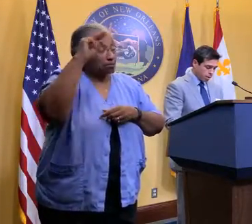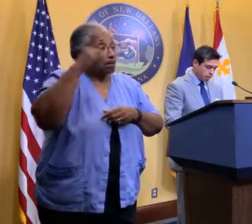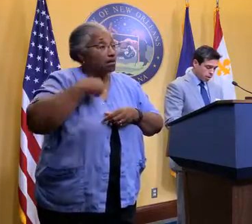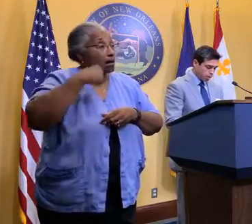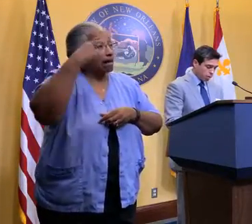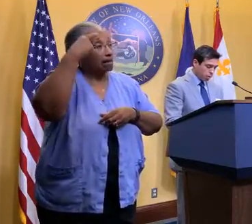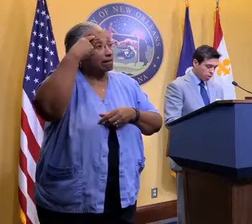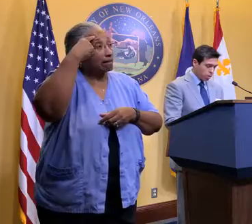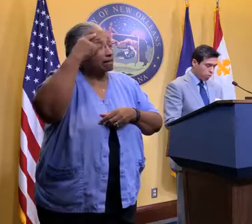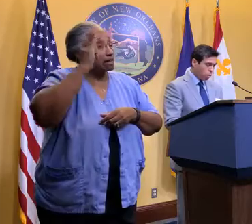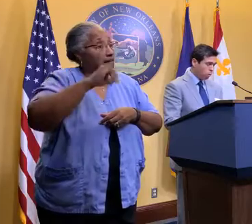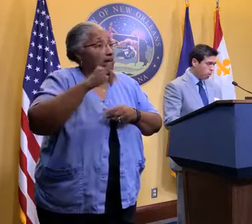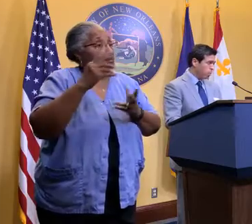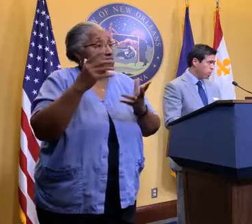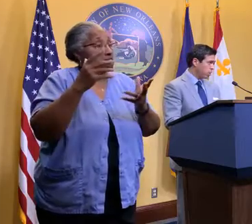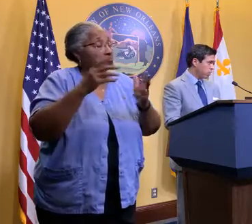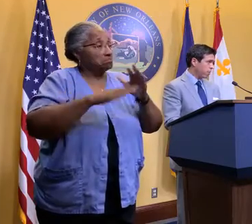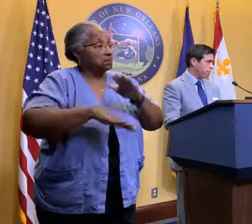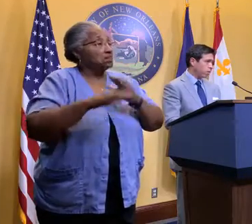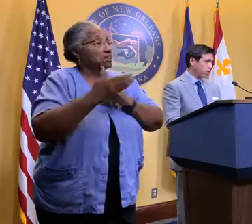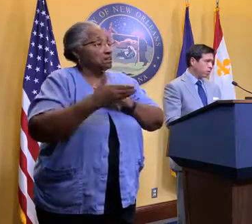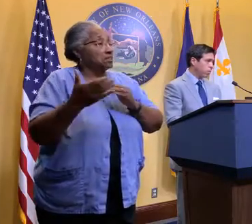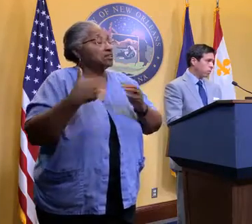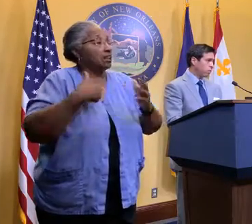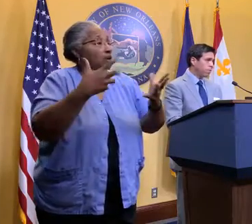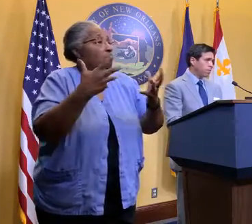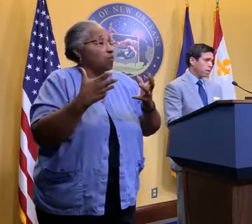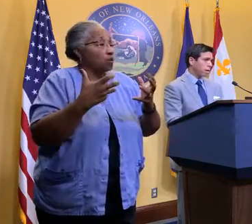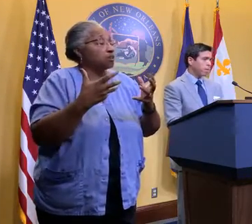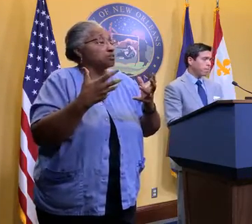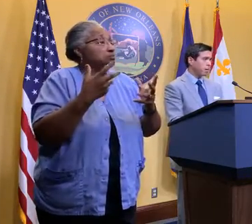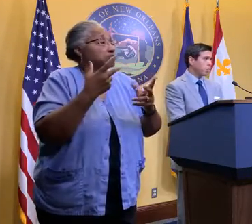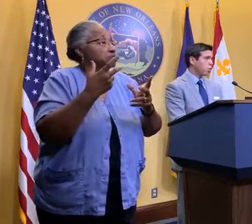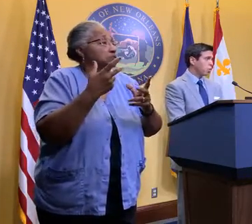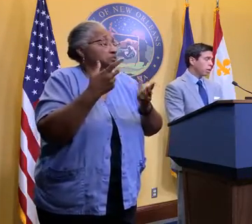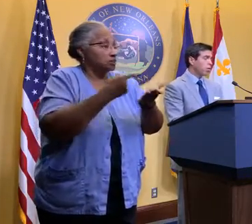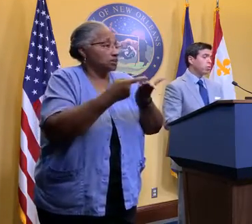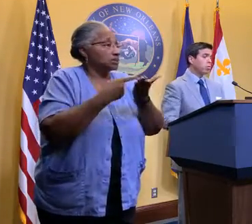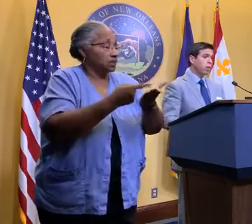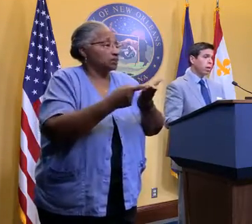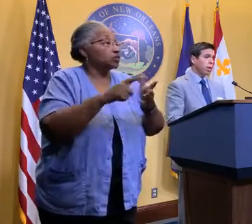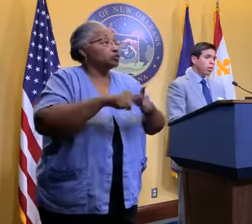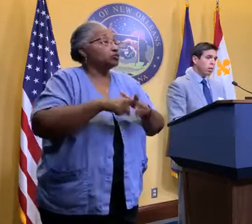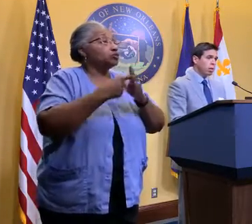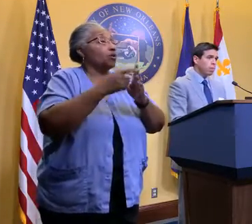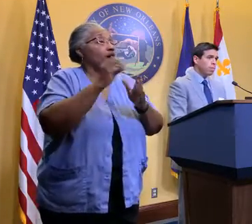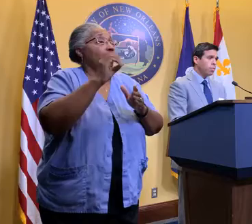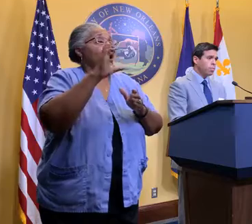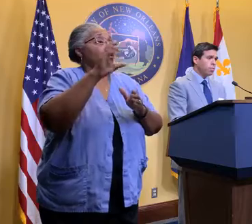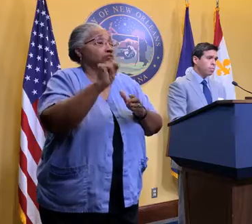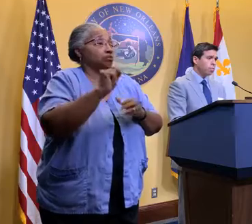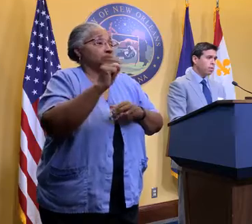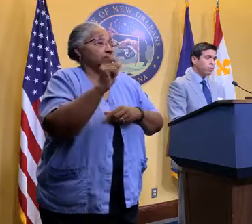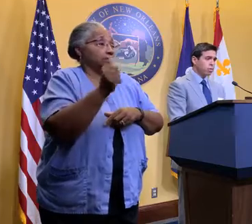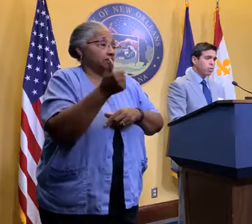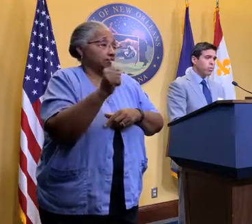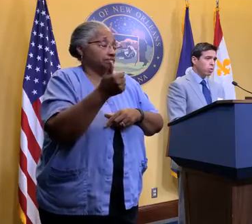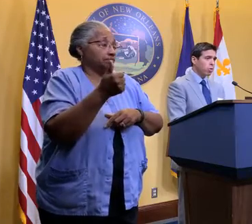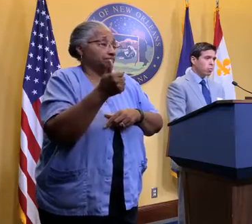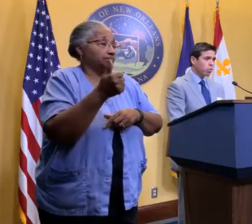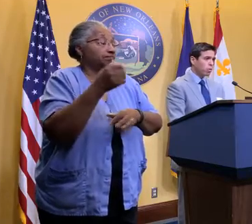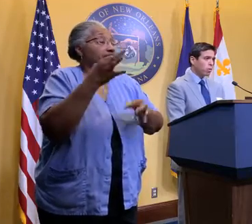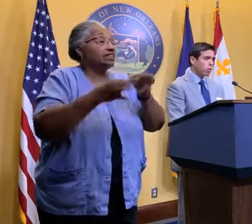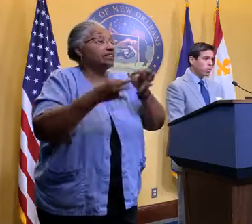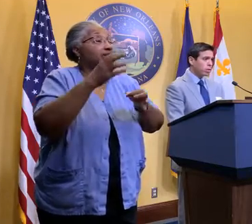extent of the things I really think were important to cover. This is going to take effect October 10th, assuming the Civil